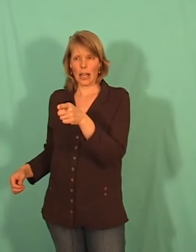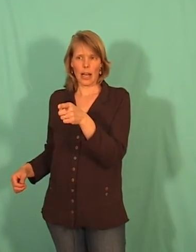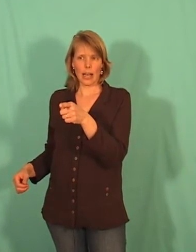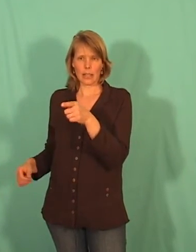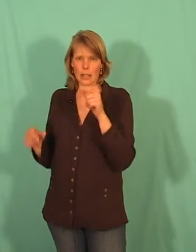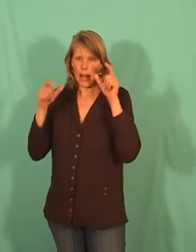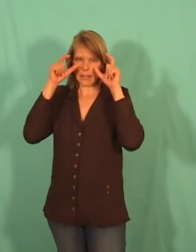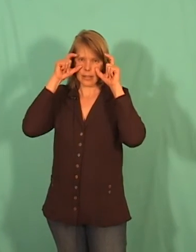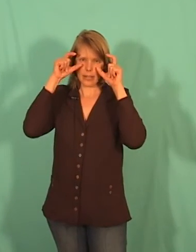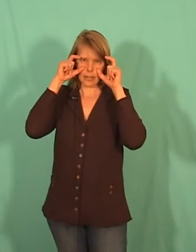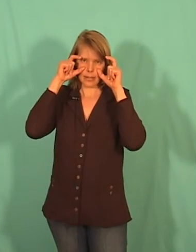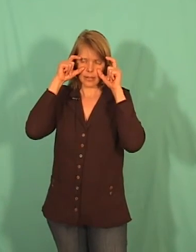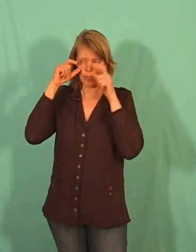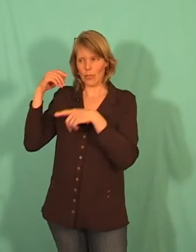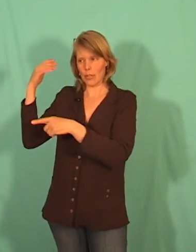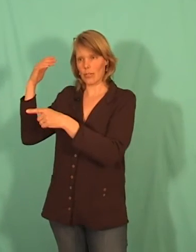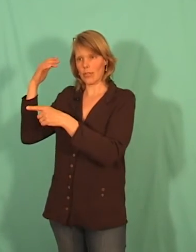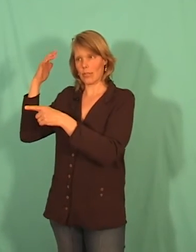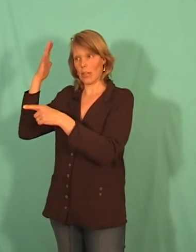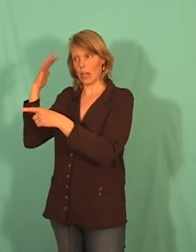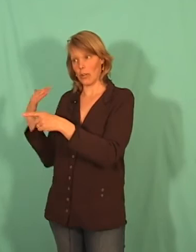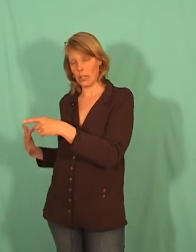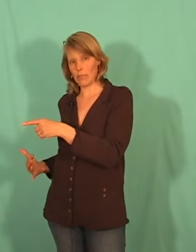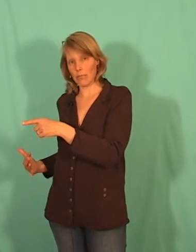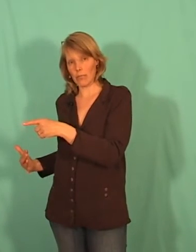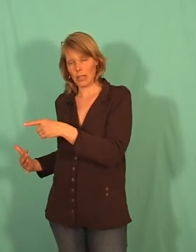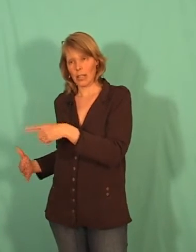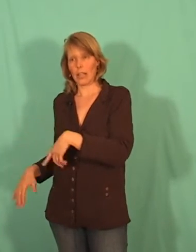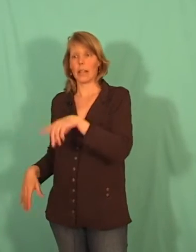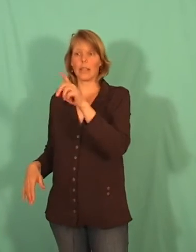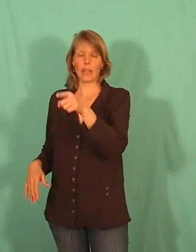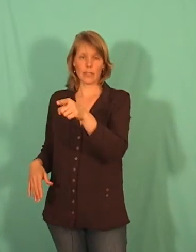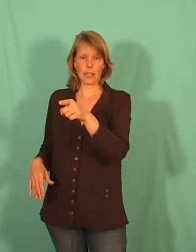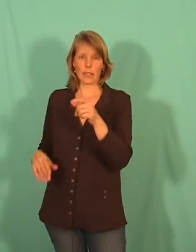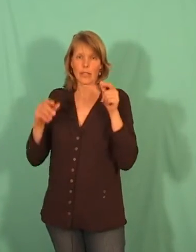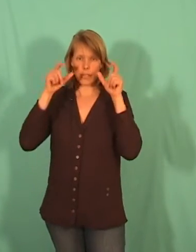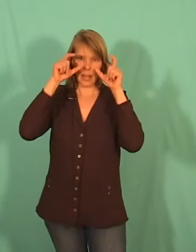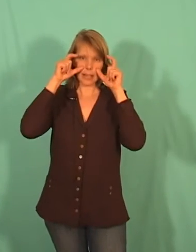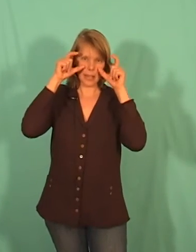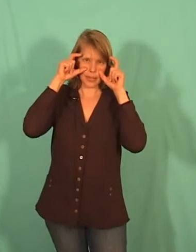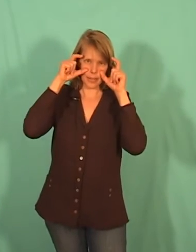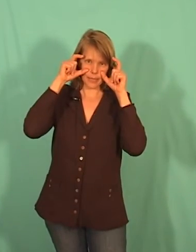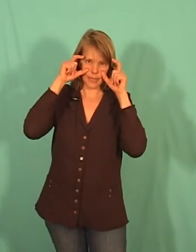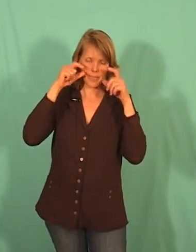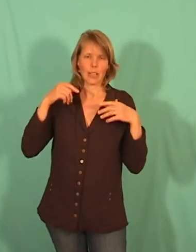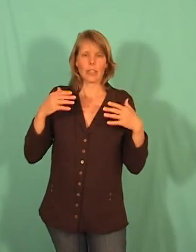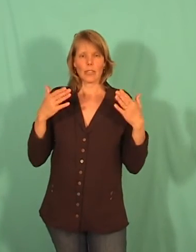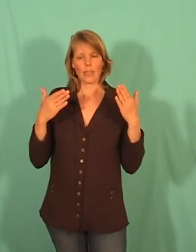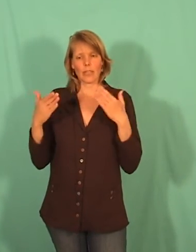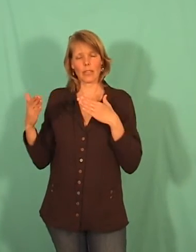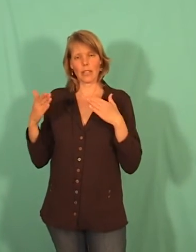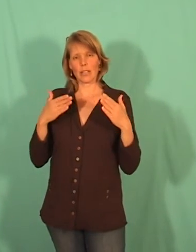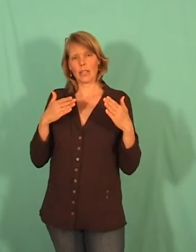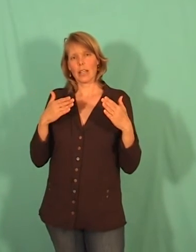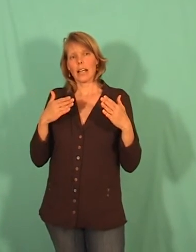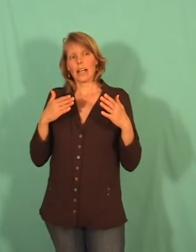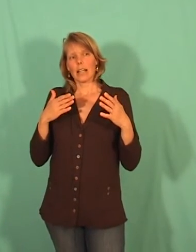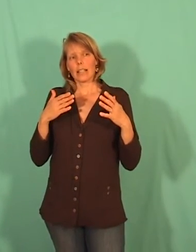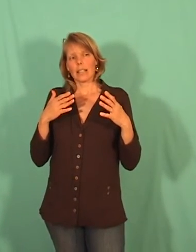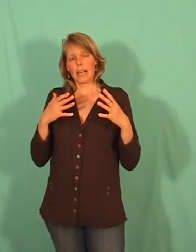has glasses. So this is Karen, and this is that Karen. So the signs